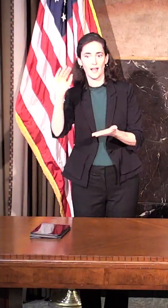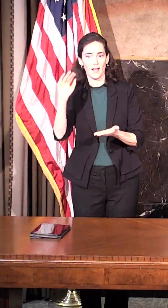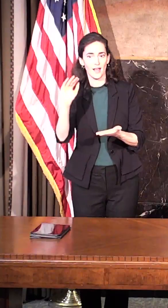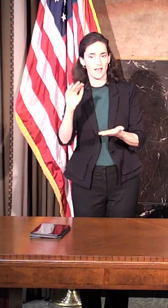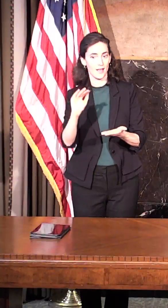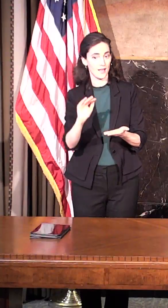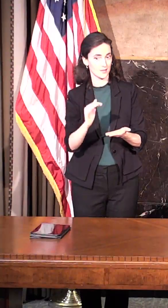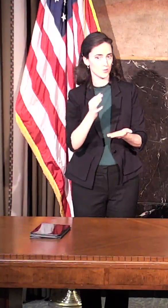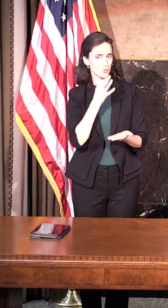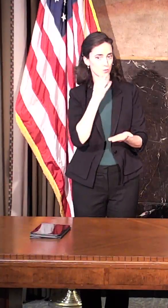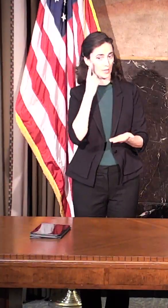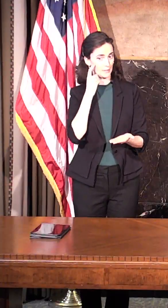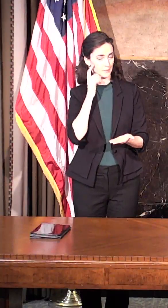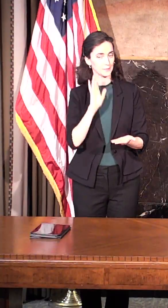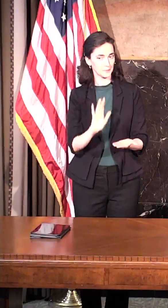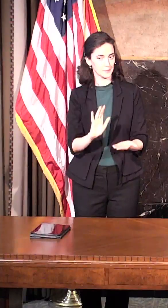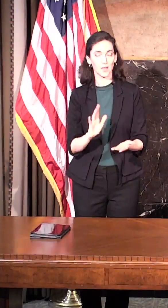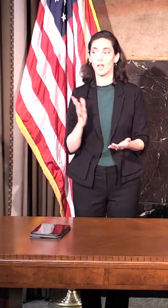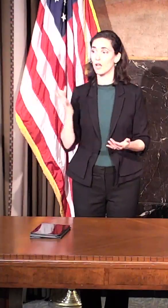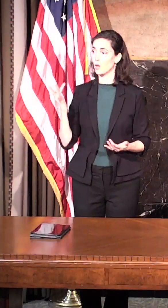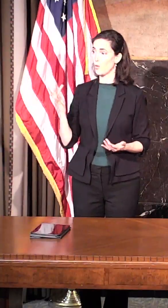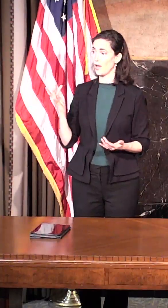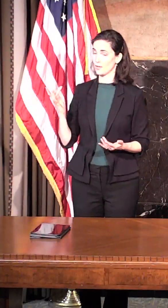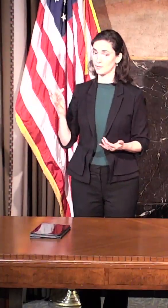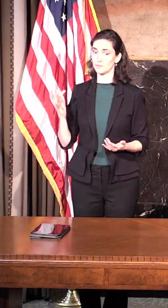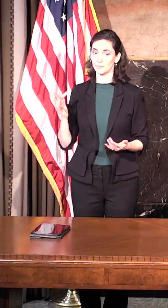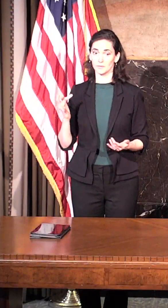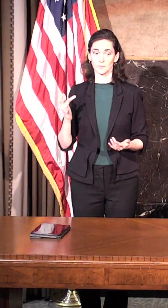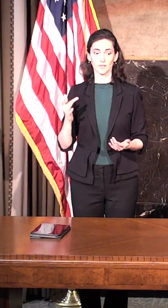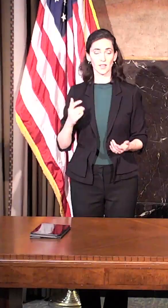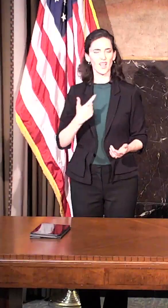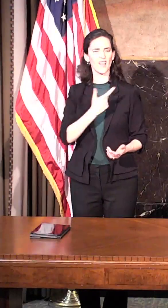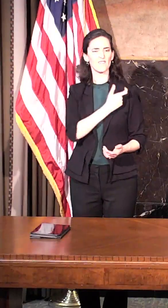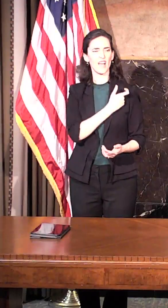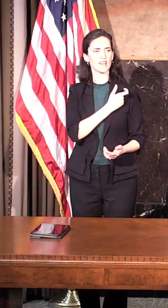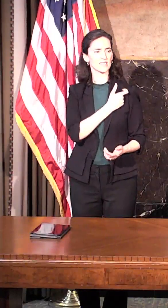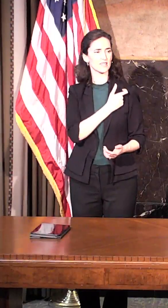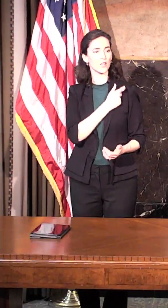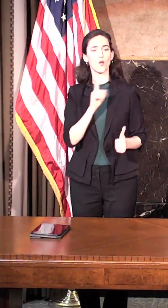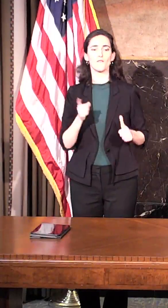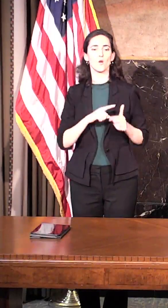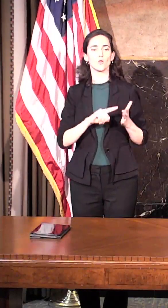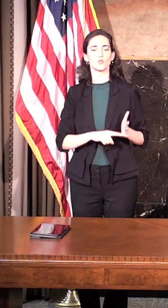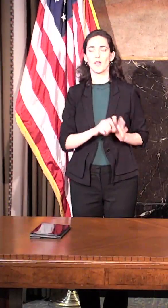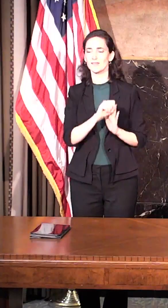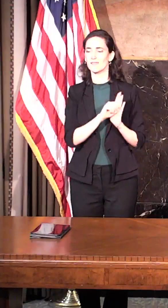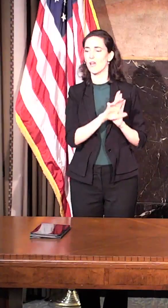Because while we haven't vaccinated, we started vaccination in 12% of our state,